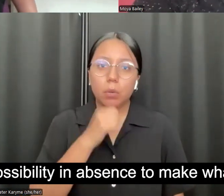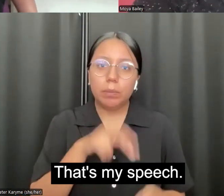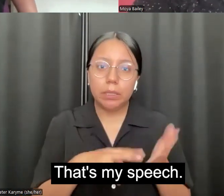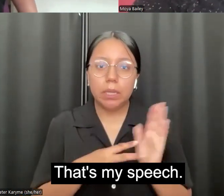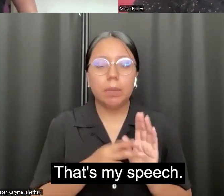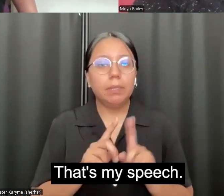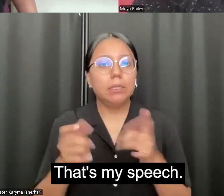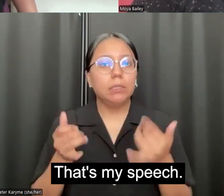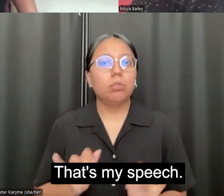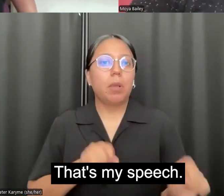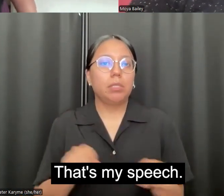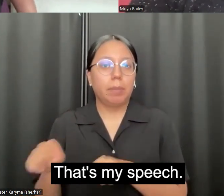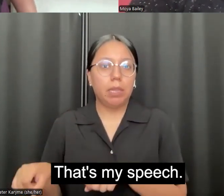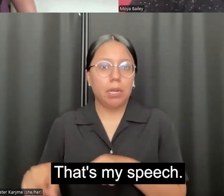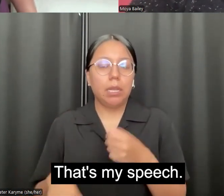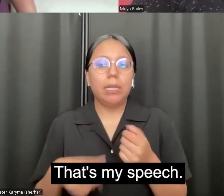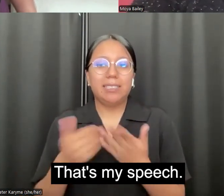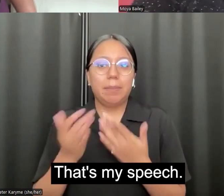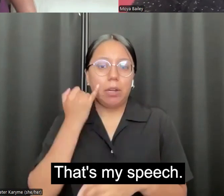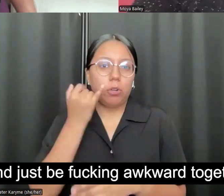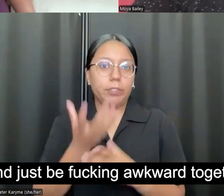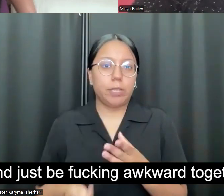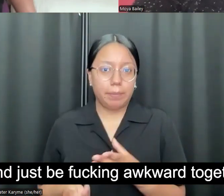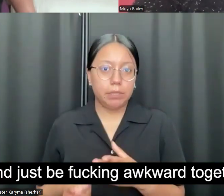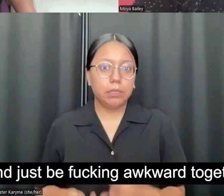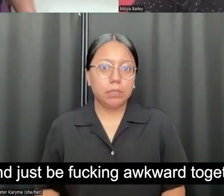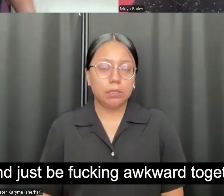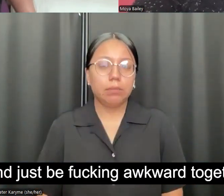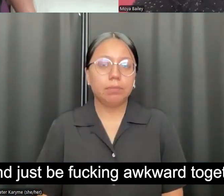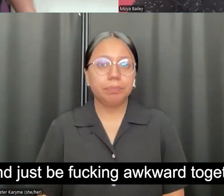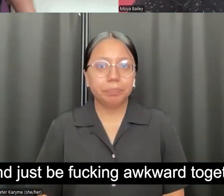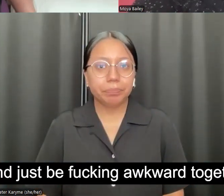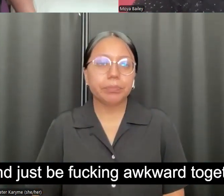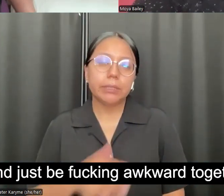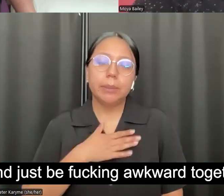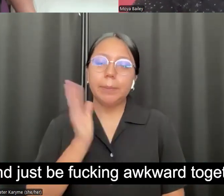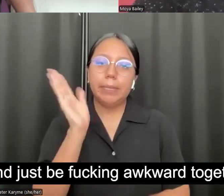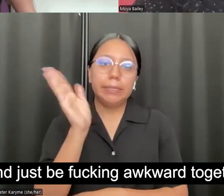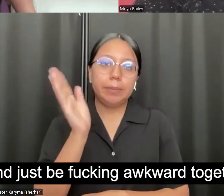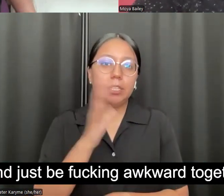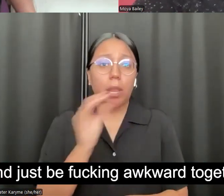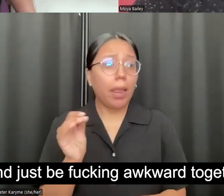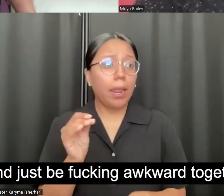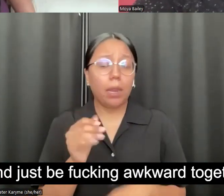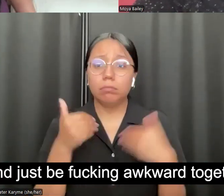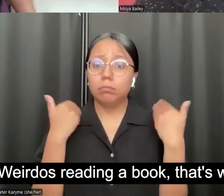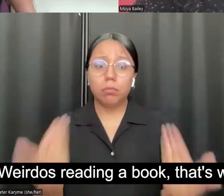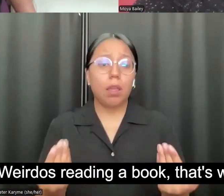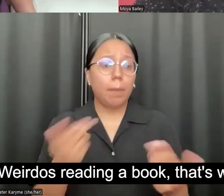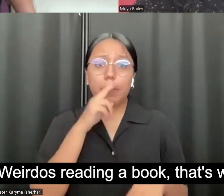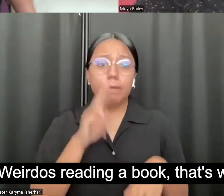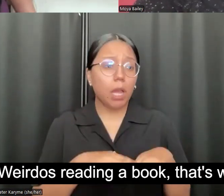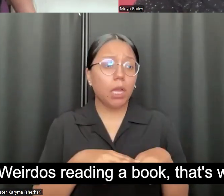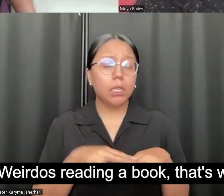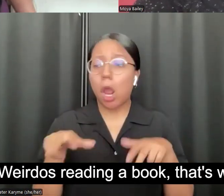want. That's my speech. Yeah, and just be fucking awkward together. Be two awkward weirdos, like reading